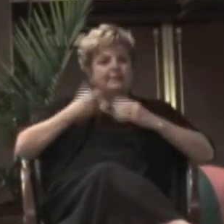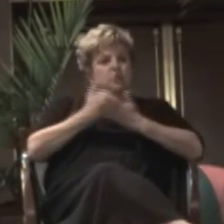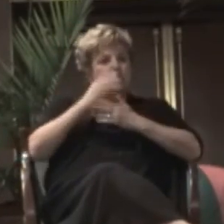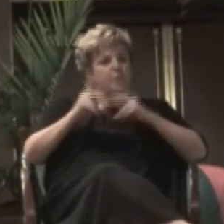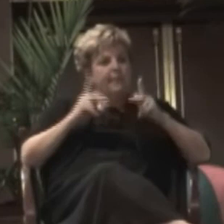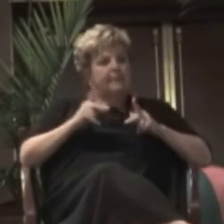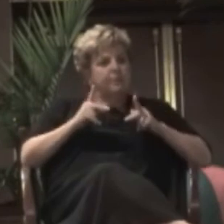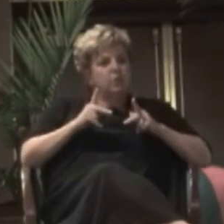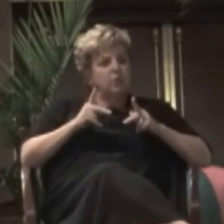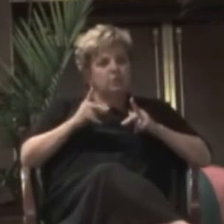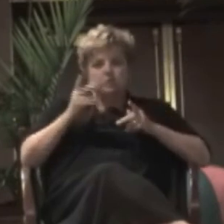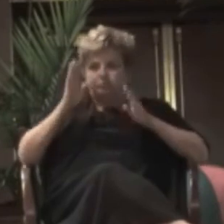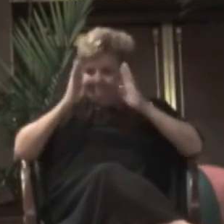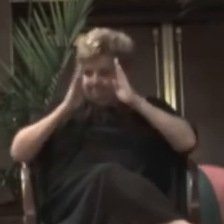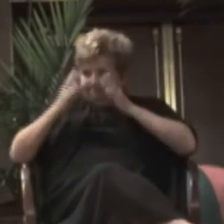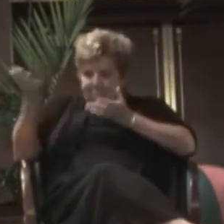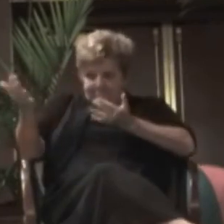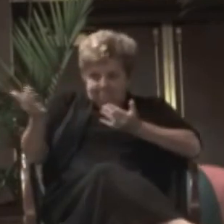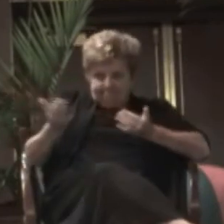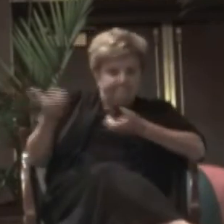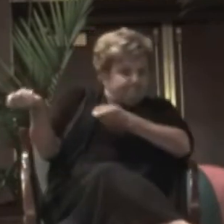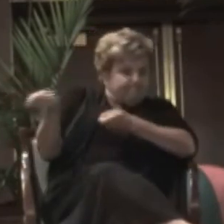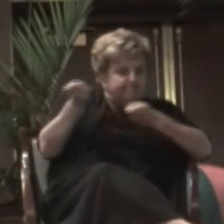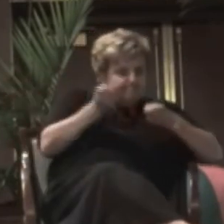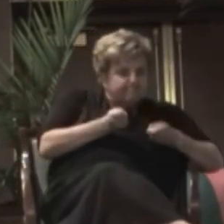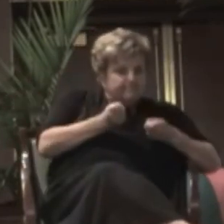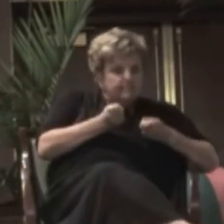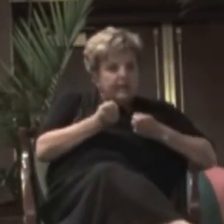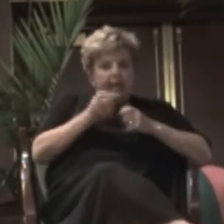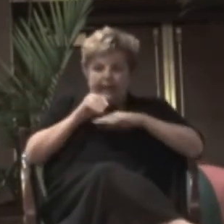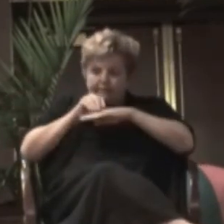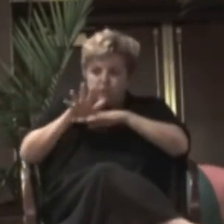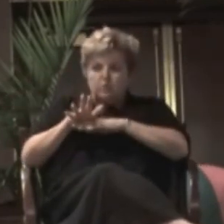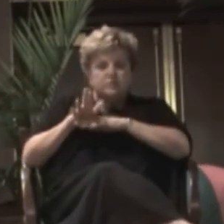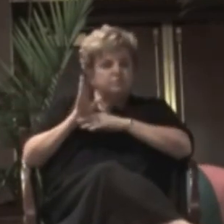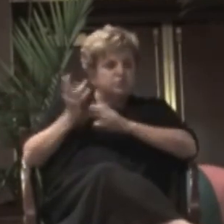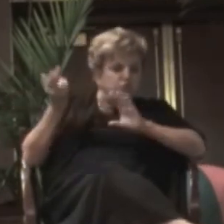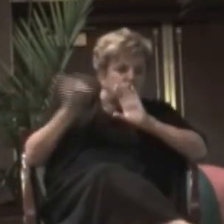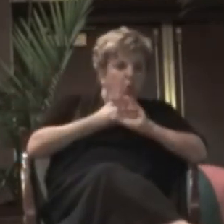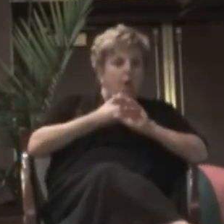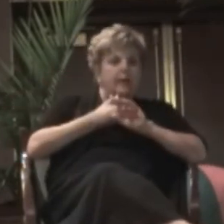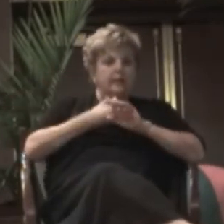right direction. It was a good, solid group, and I'll always be grateful. That'll